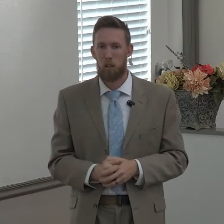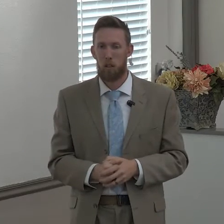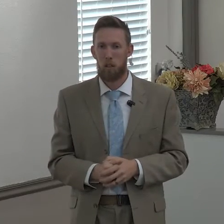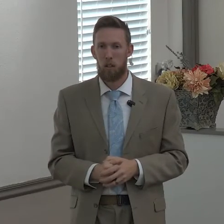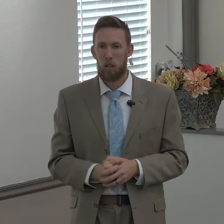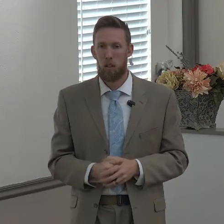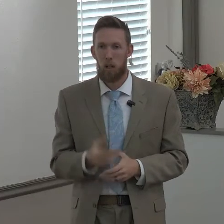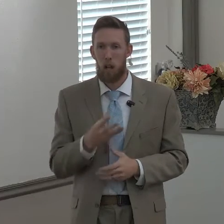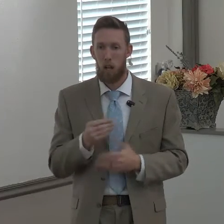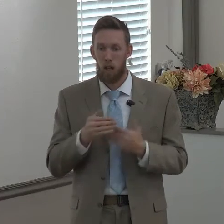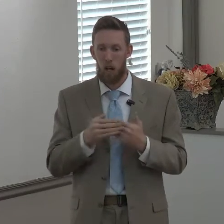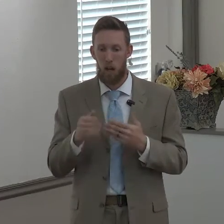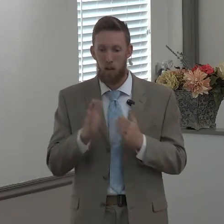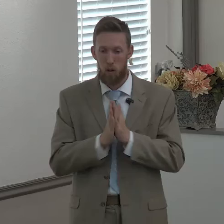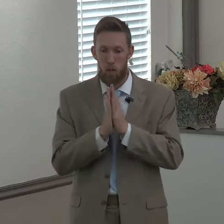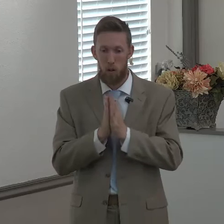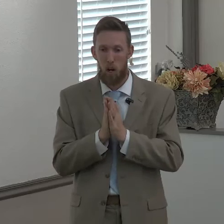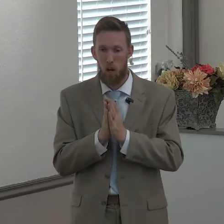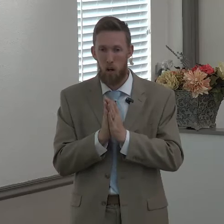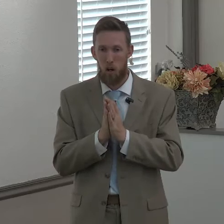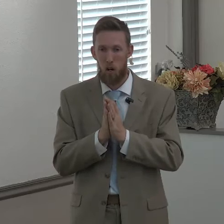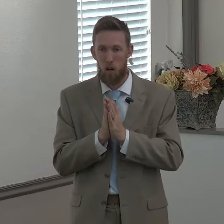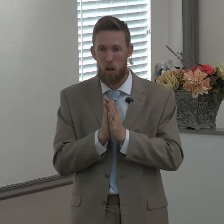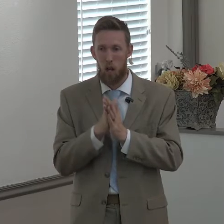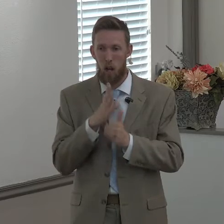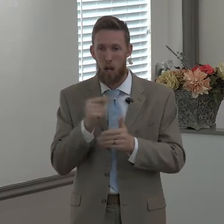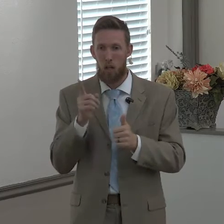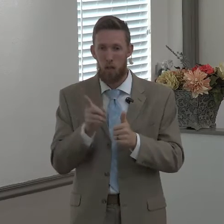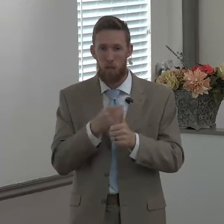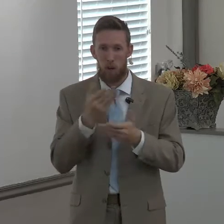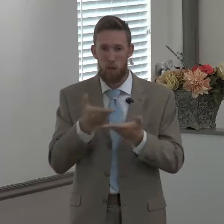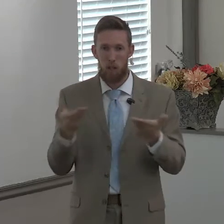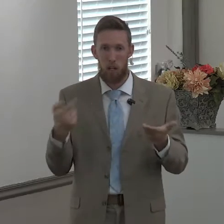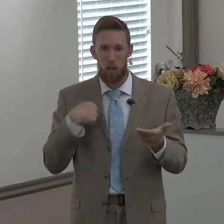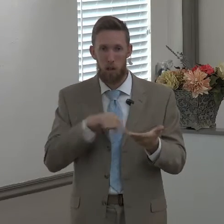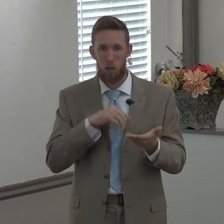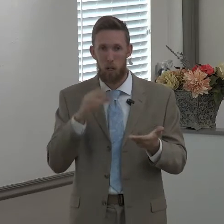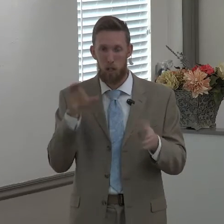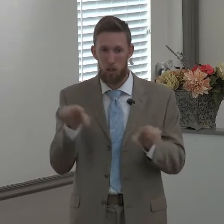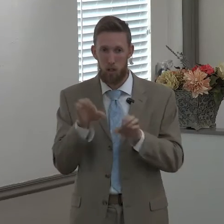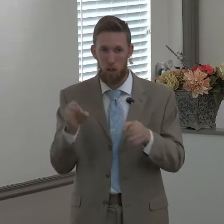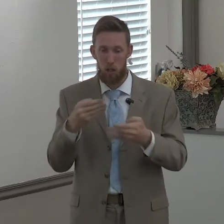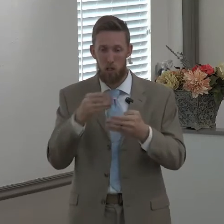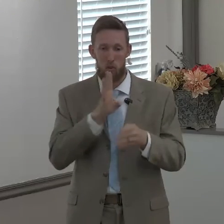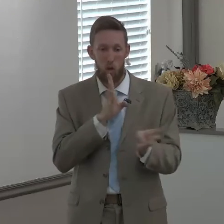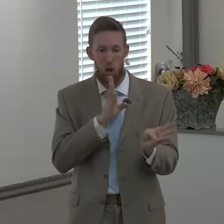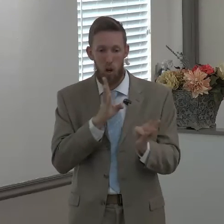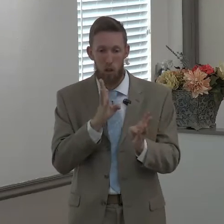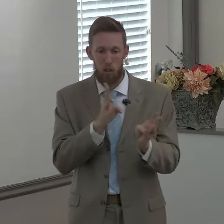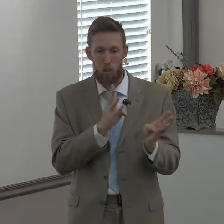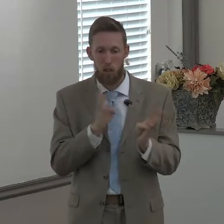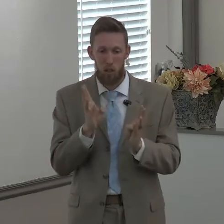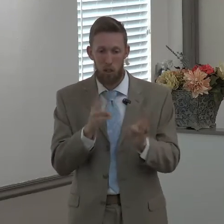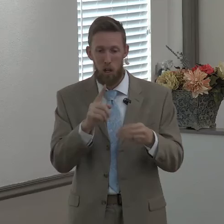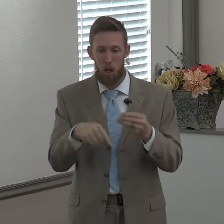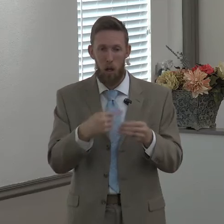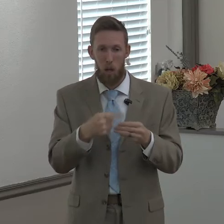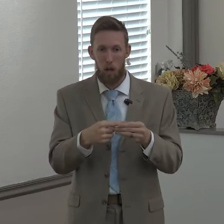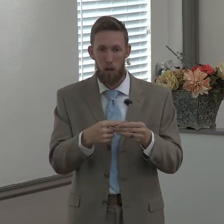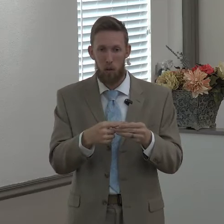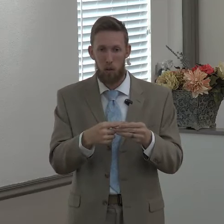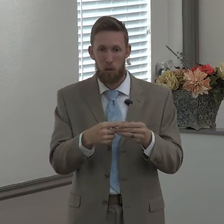Ministry is taking care of your people. I'll meet with the deacons at 3:30 this afternoon, and after we have